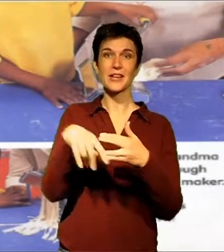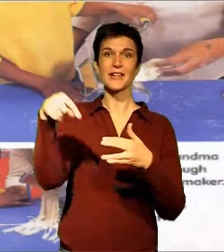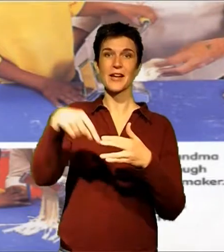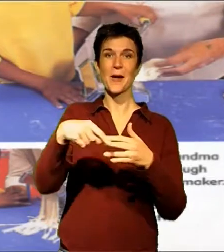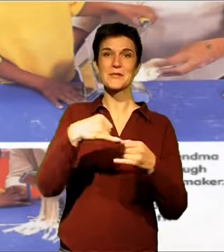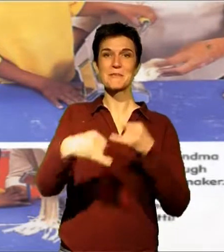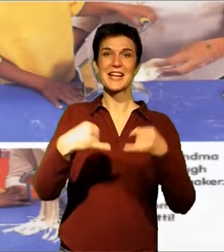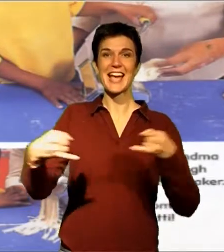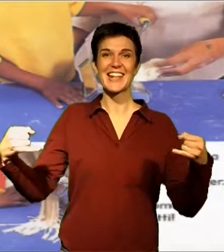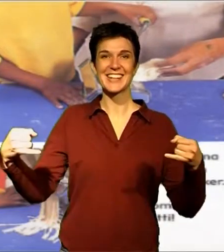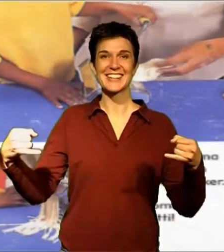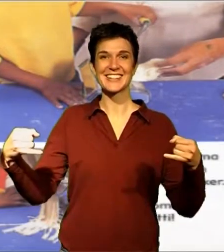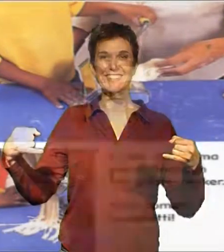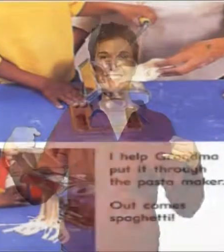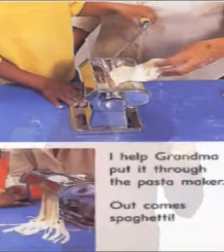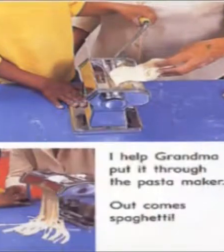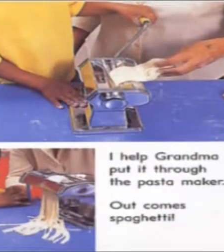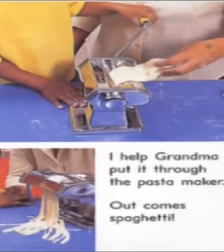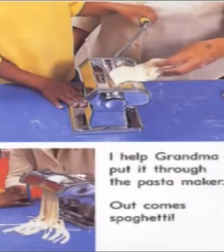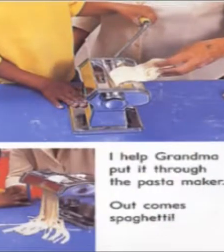Out comes the spaghetti.